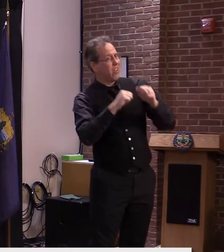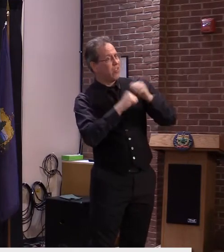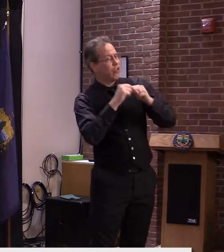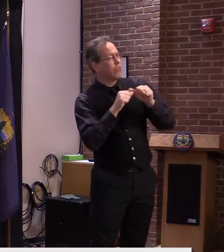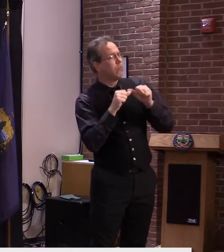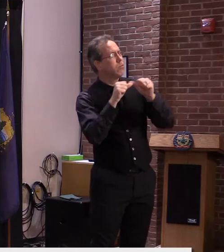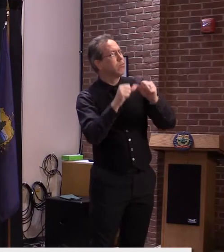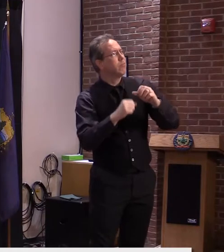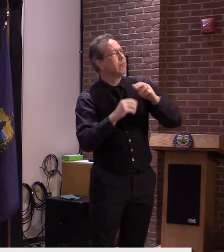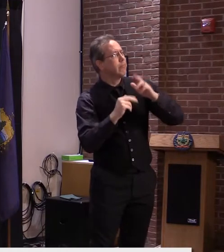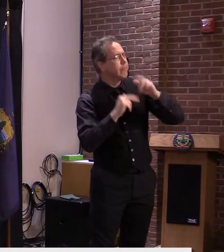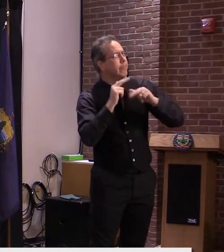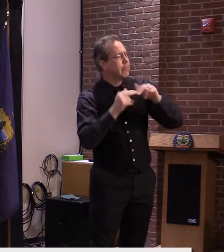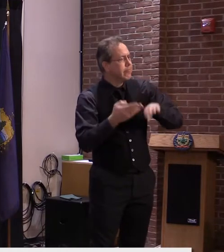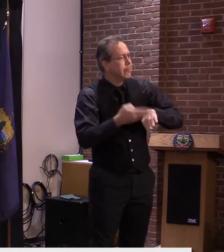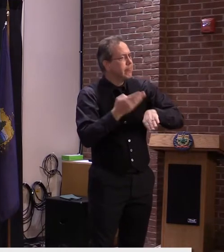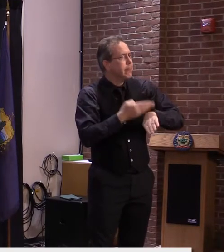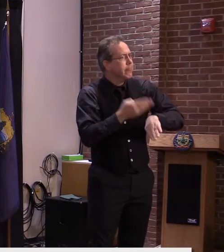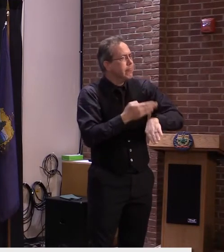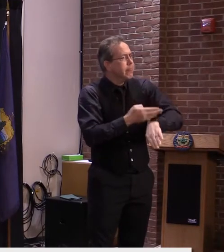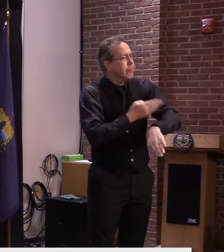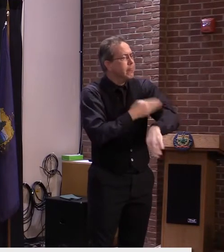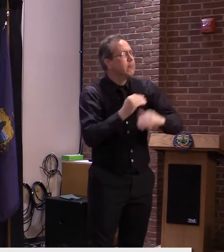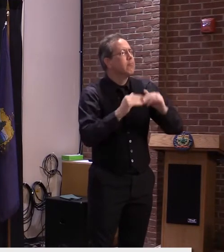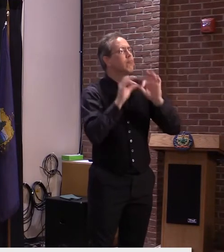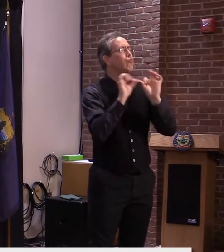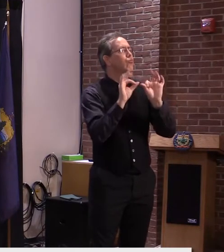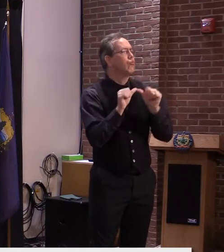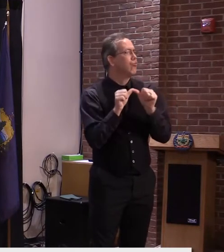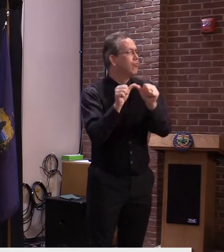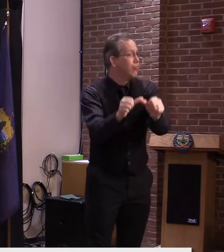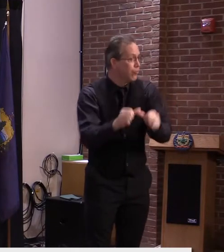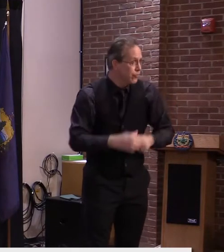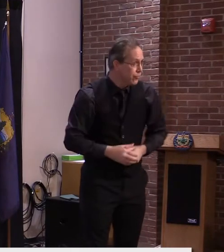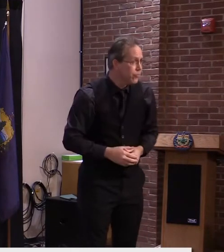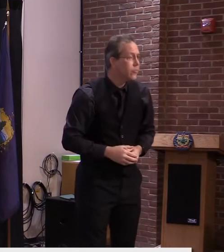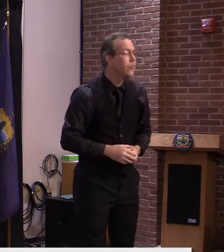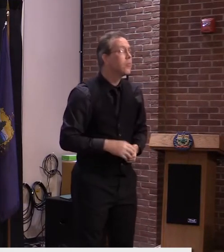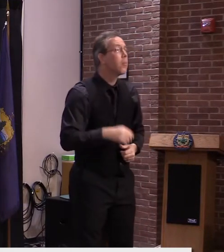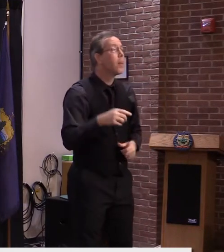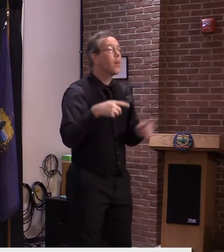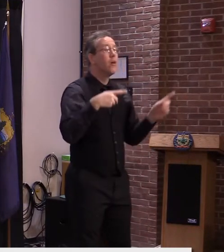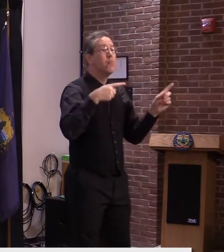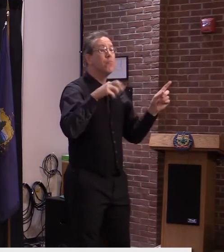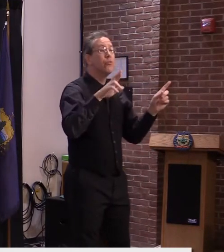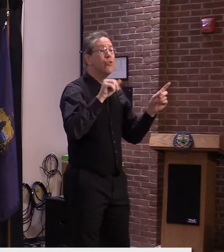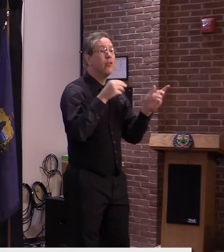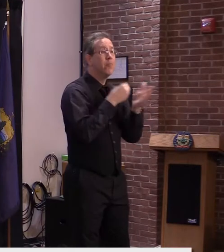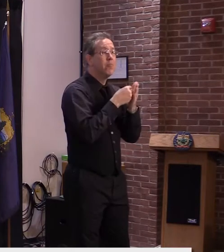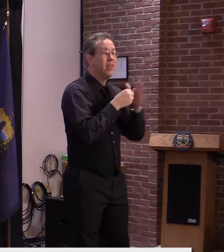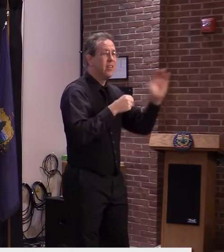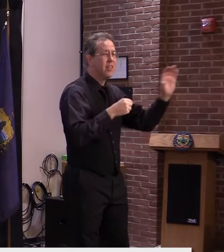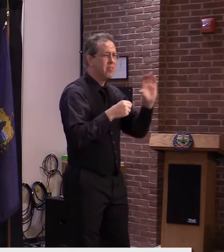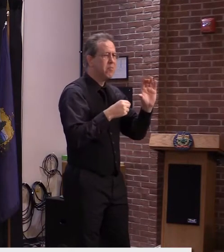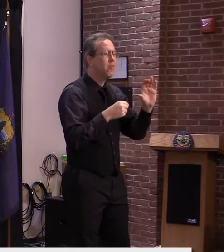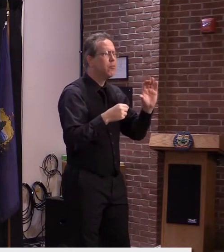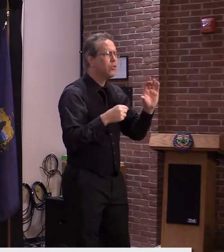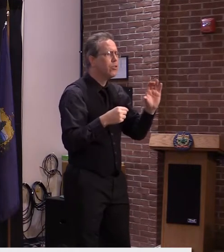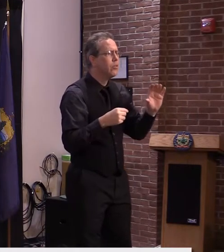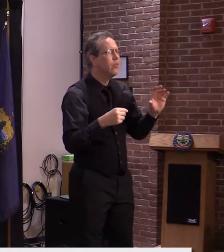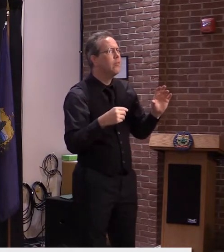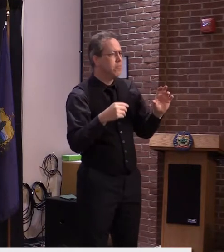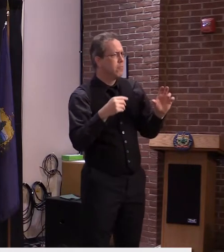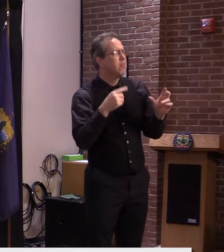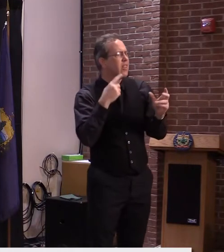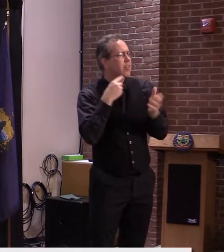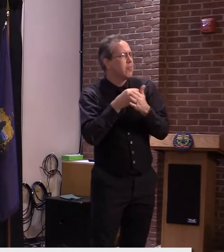Now, Vermont's share of the capital funds of the Capital Projects Fund is approximately $100 million. Now, here are the five steps